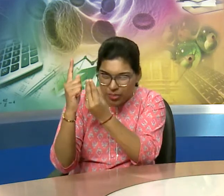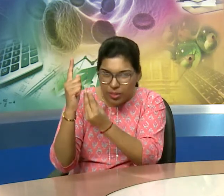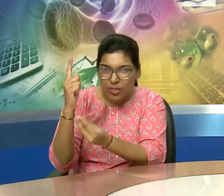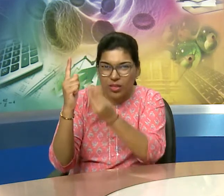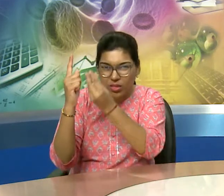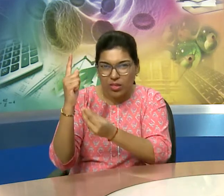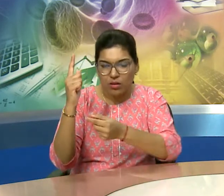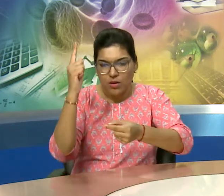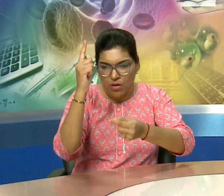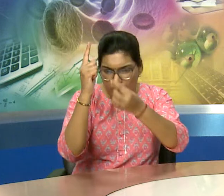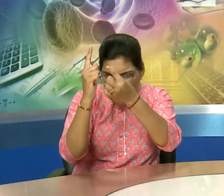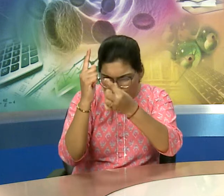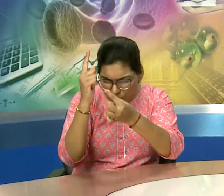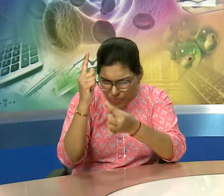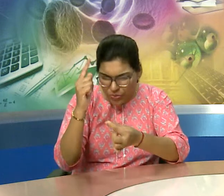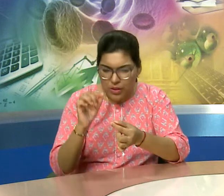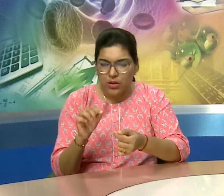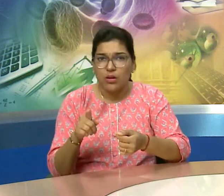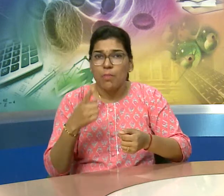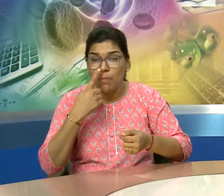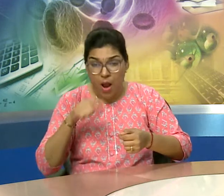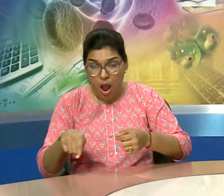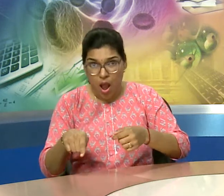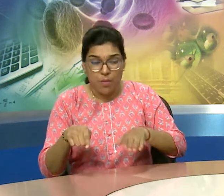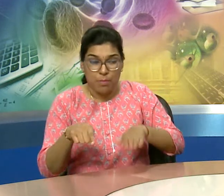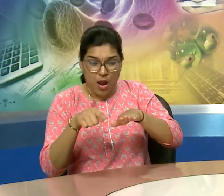and put a match to it.